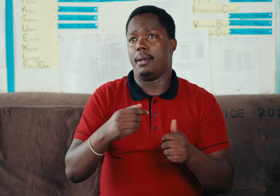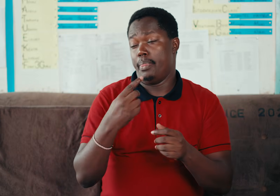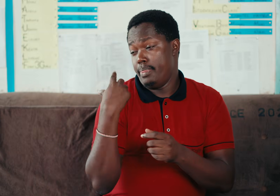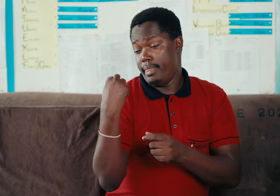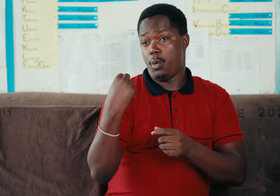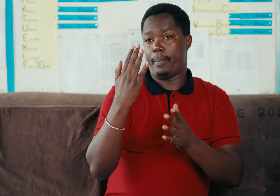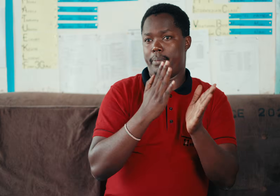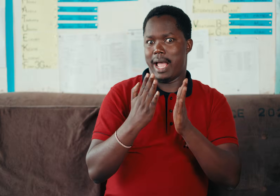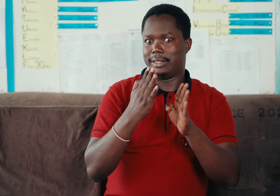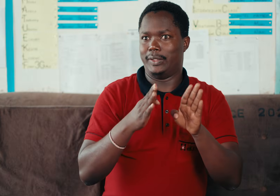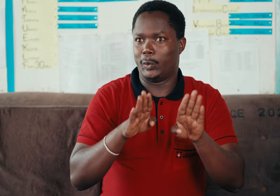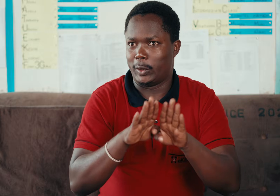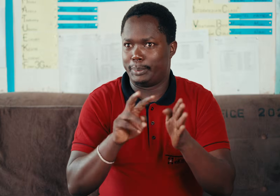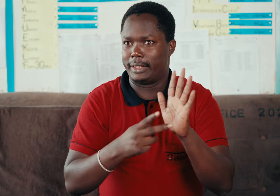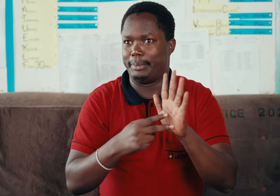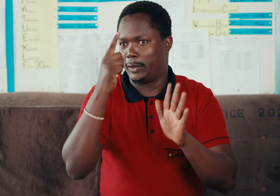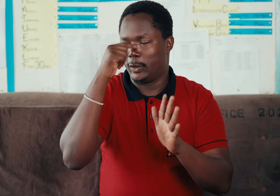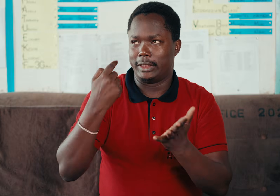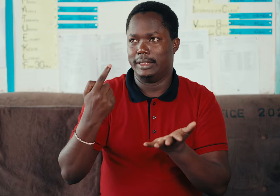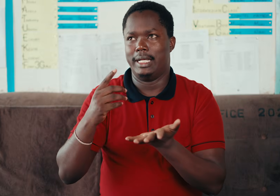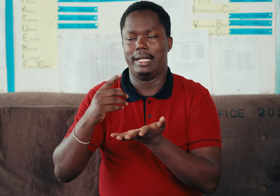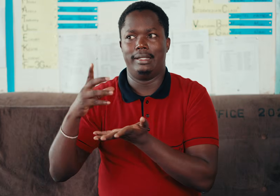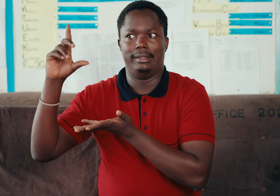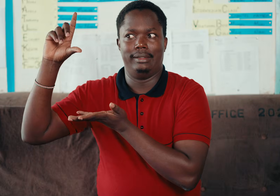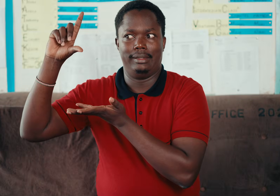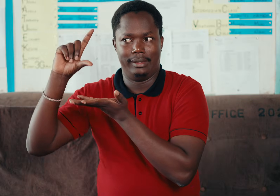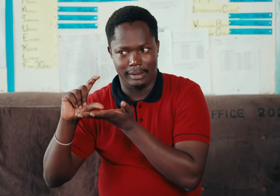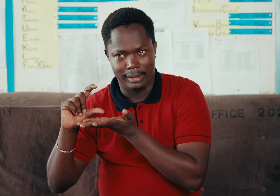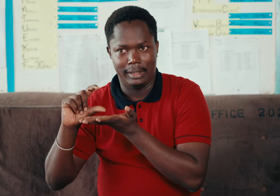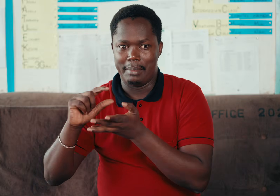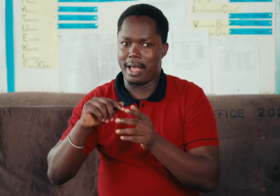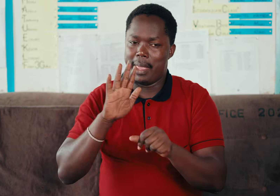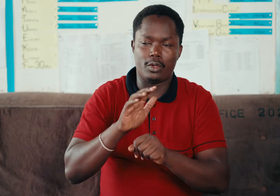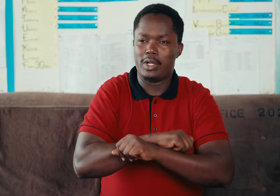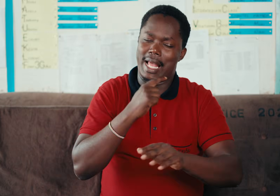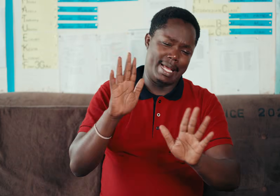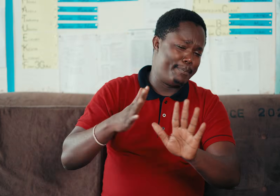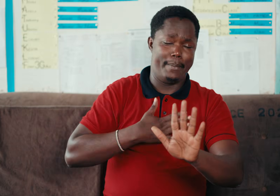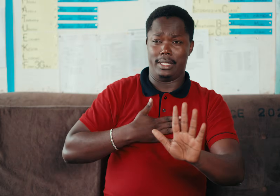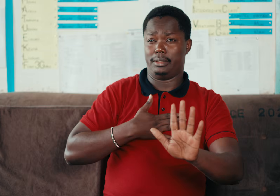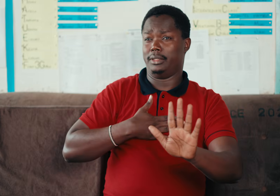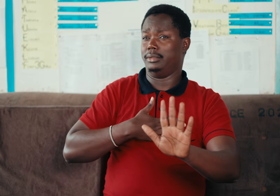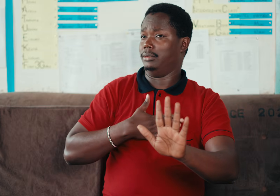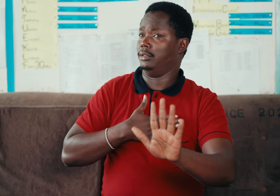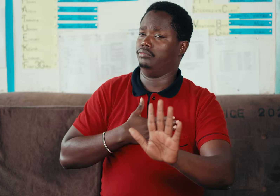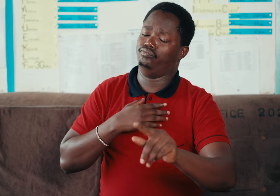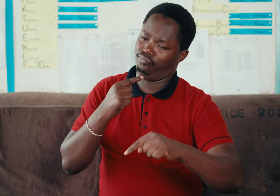program. Recently, we had planned to close the project because of lack of resources, but most of the schools were really begging with